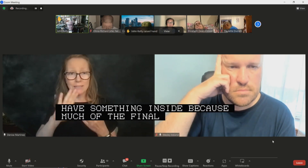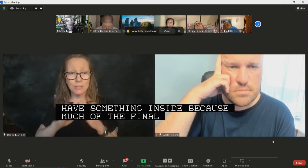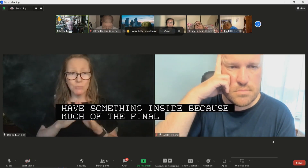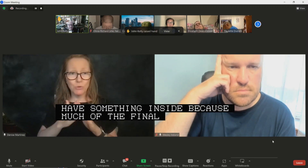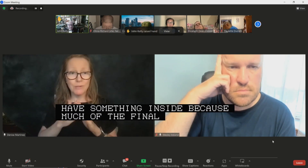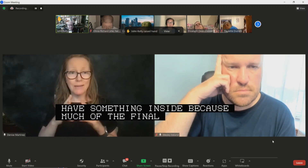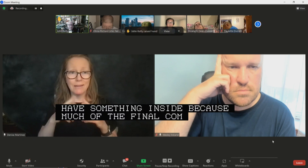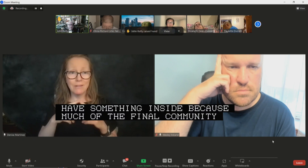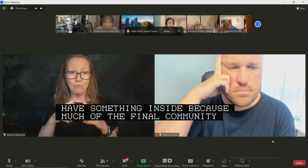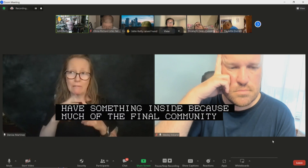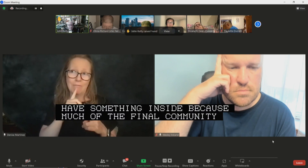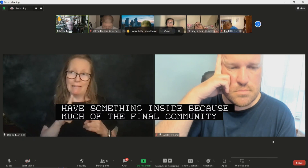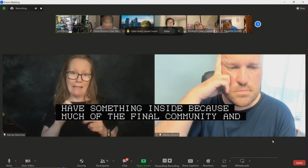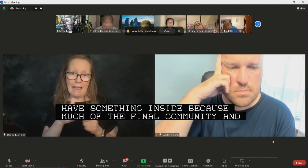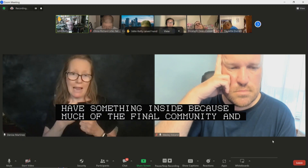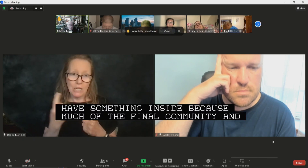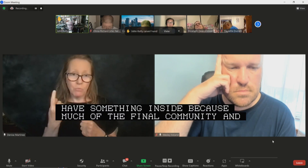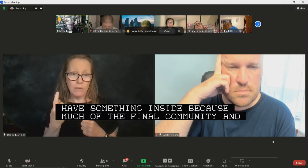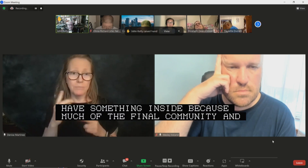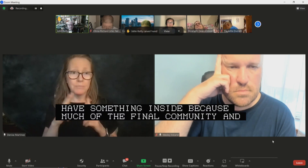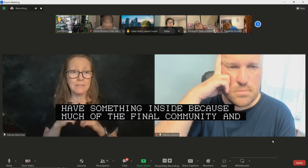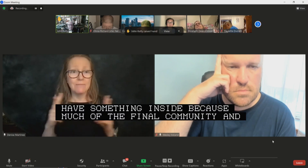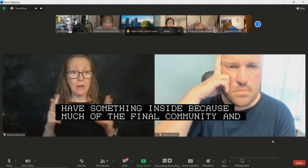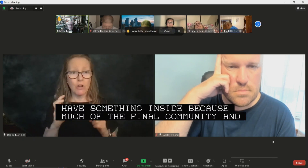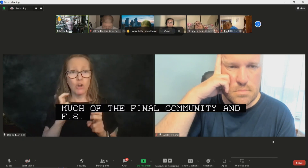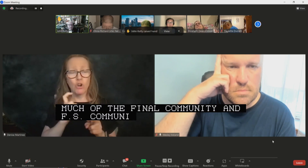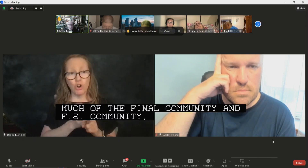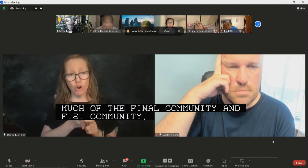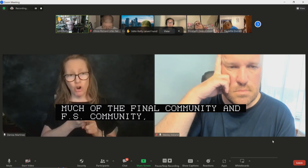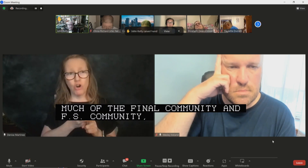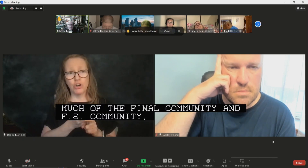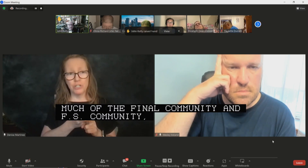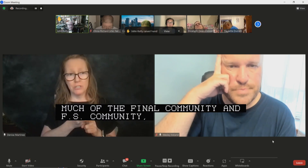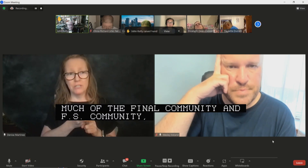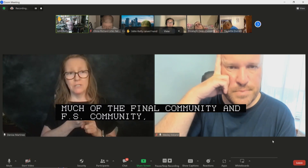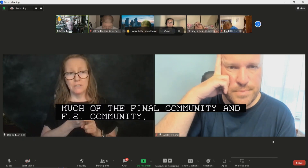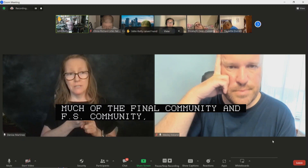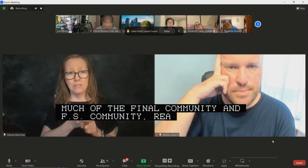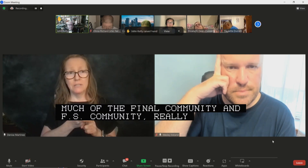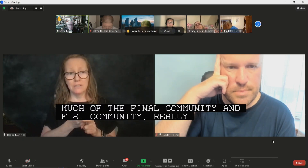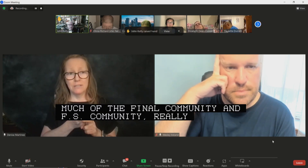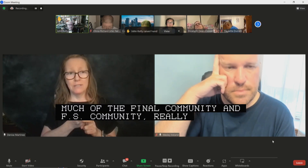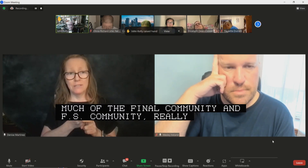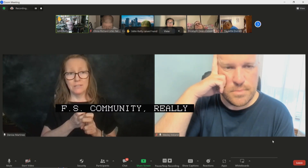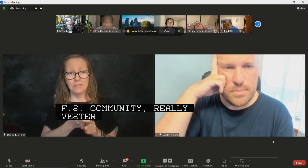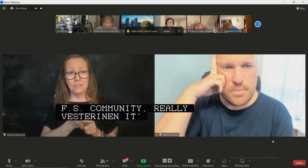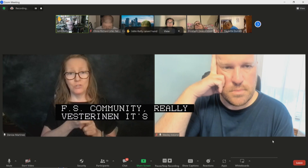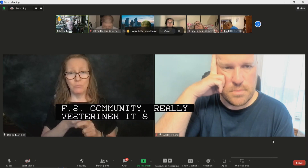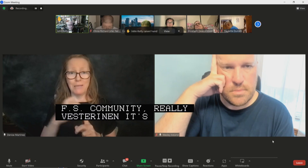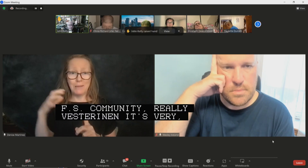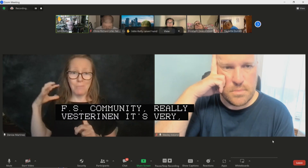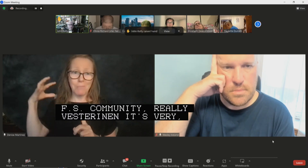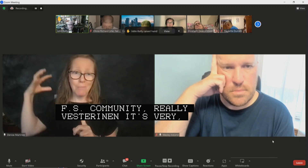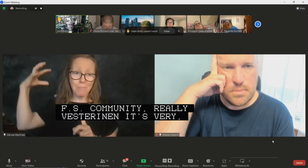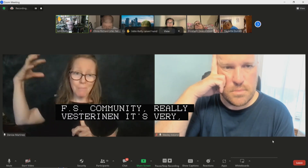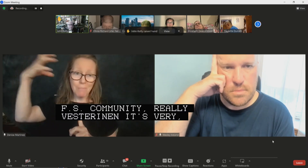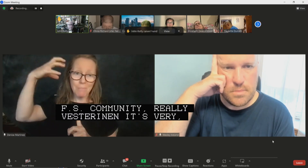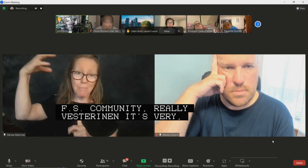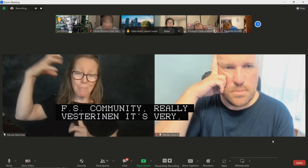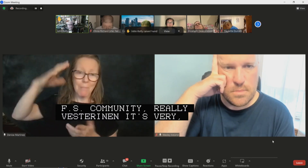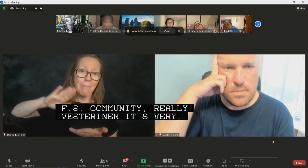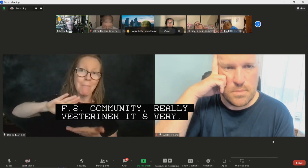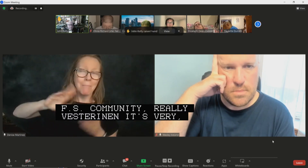really anyone, it's very, very hard to be baking on that brick and